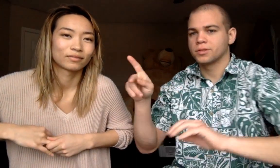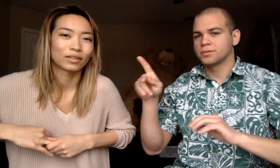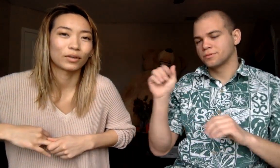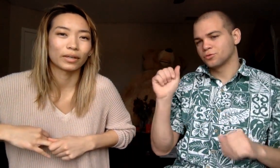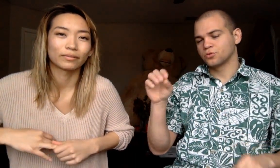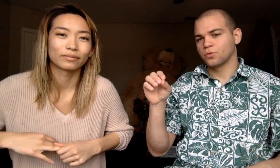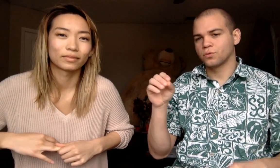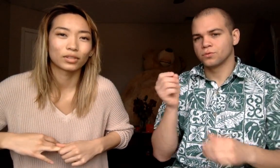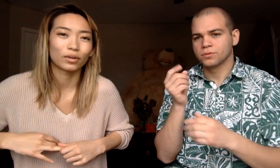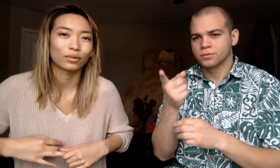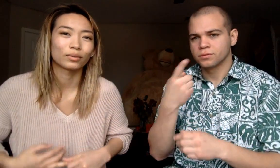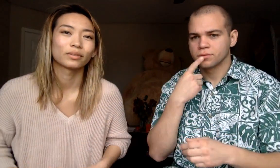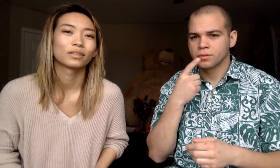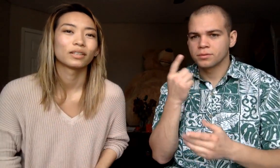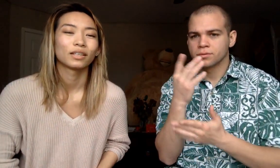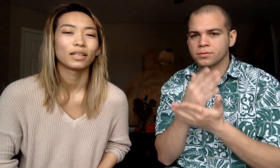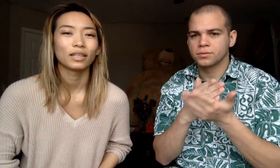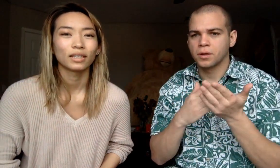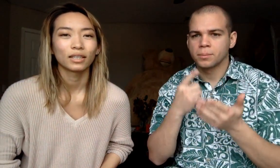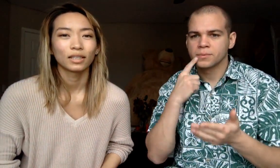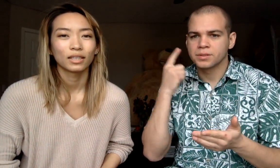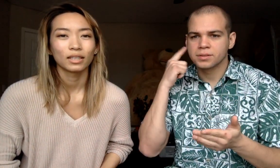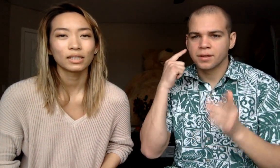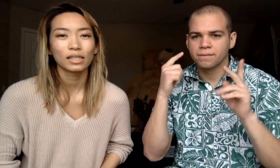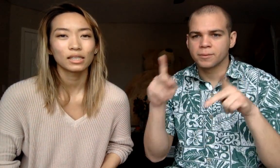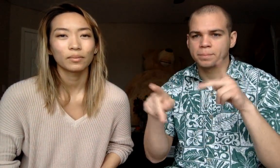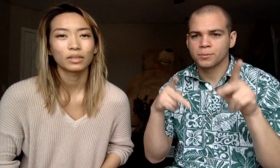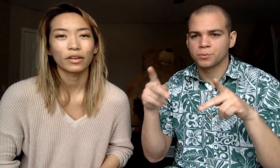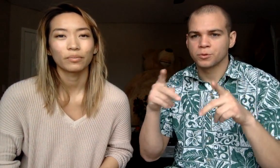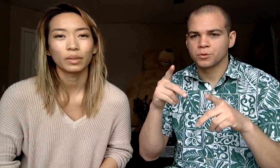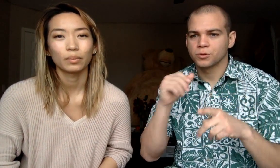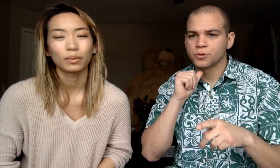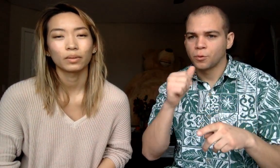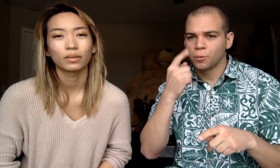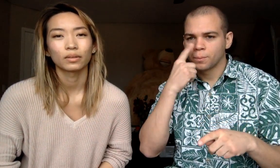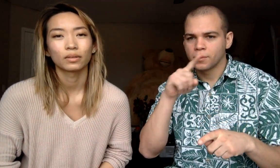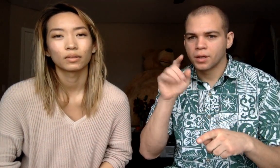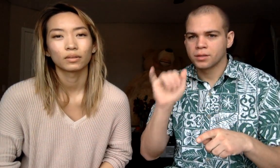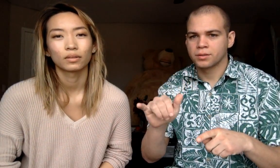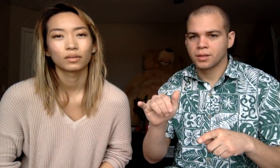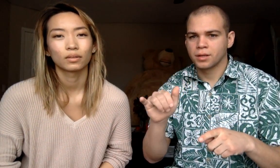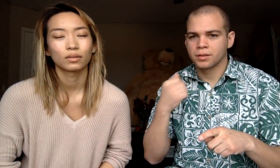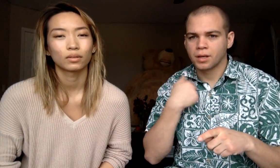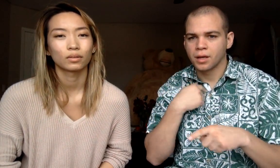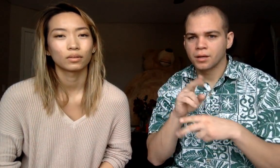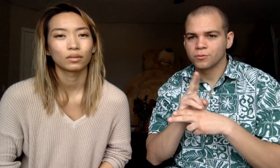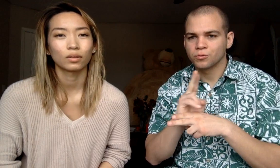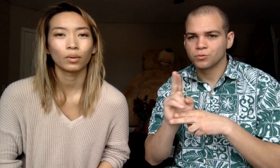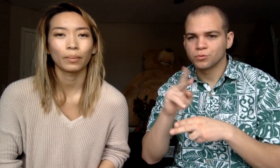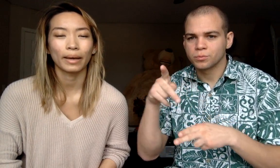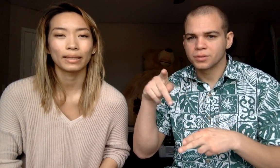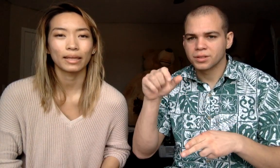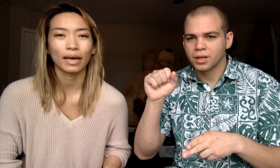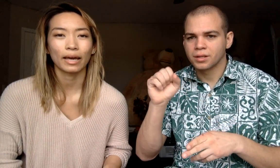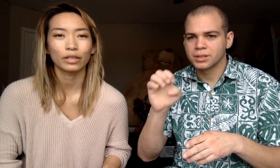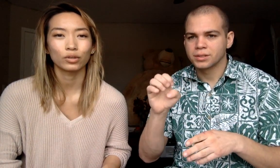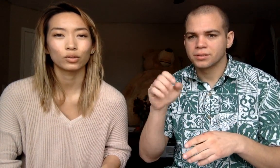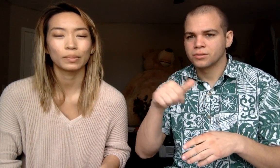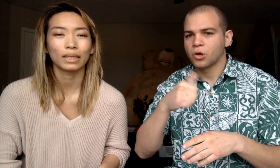Okay, so he said some deaf people don't mind that I use